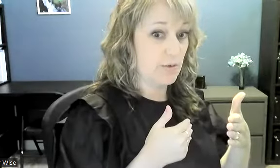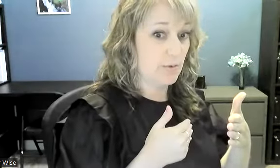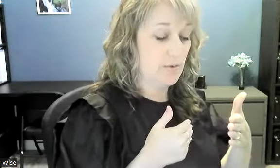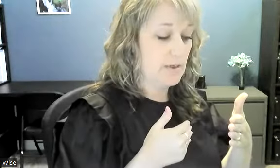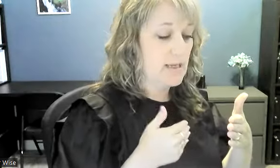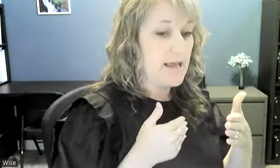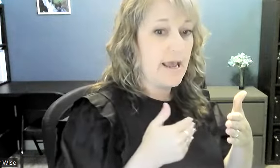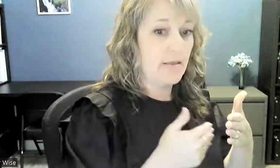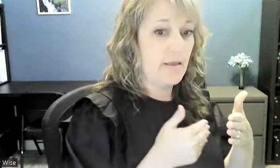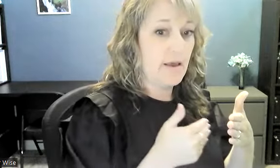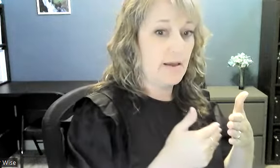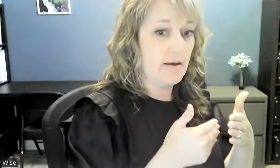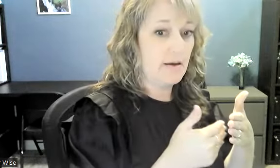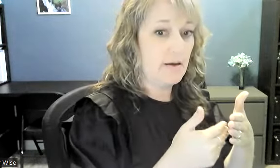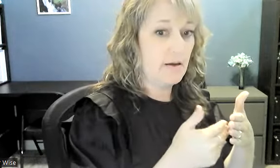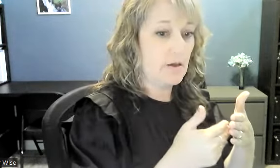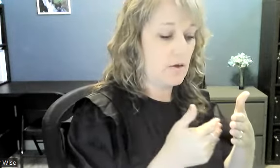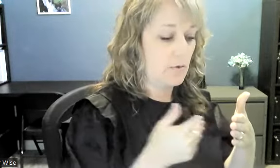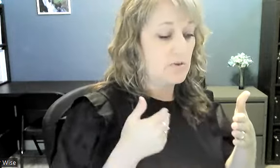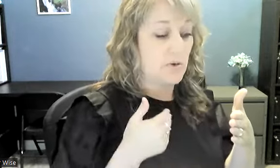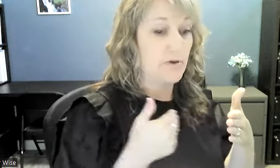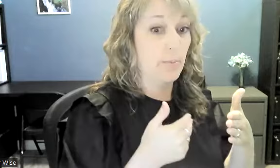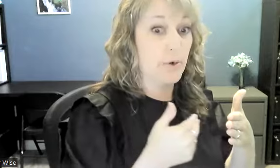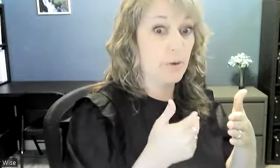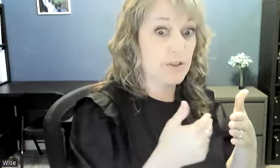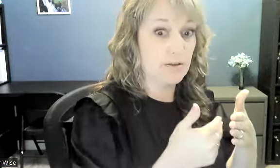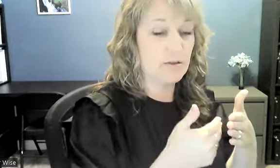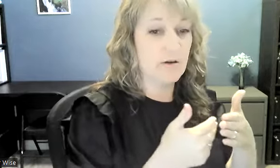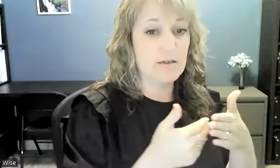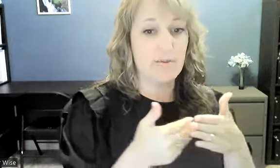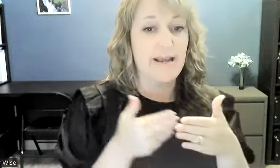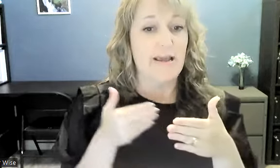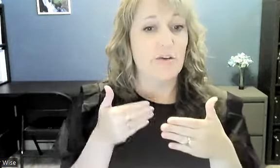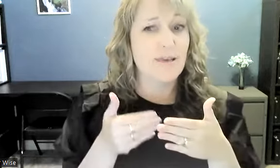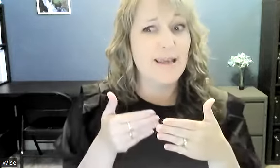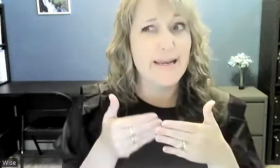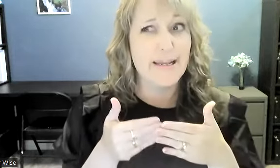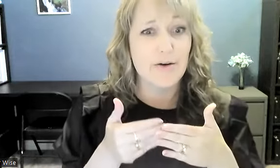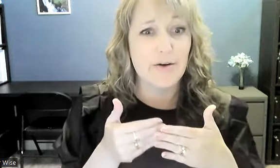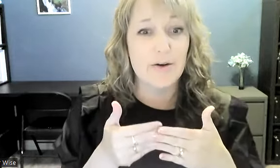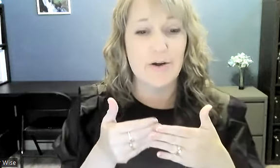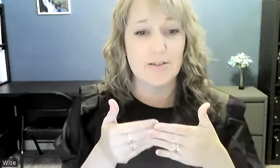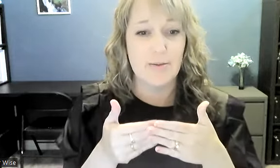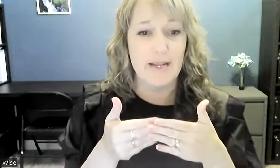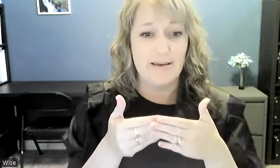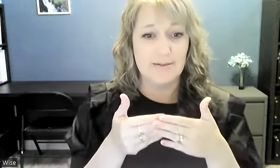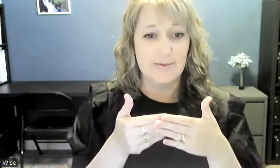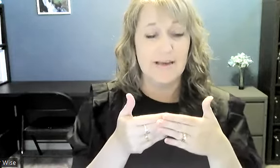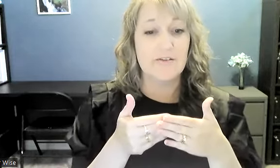you, and then you sort of approach your non-dominant hand. You get near your non-dominant hand, okay? So